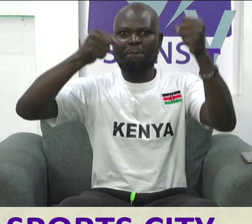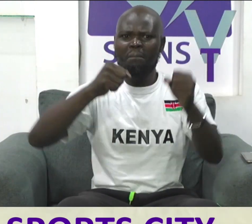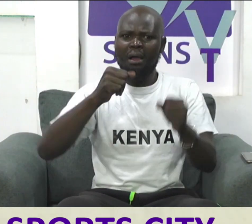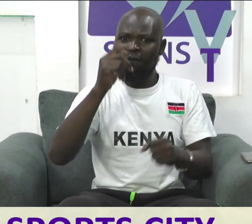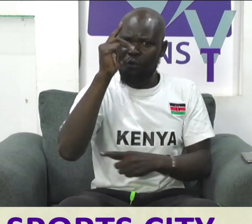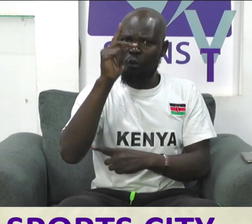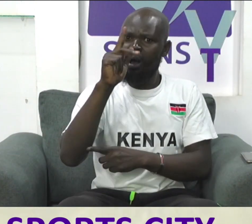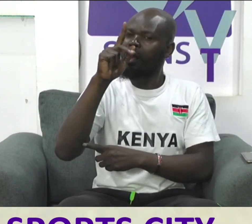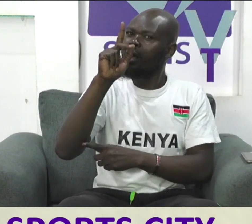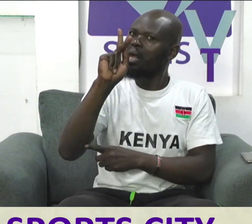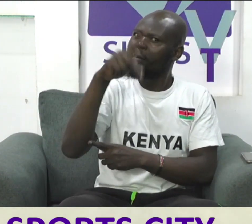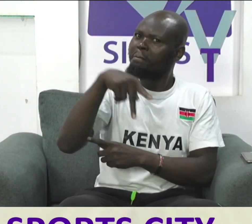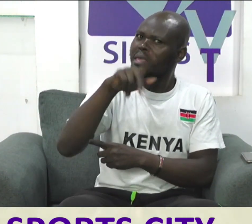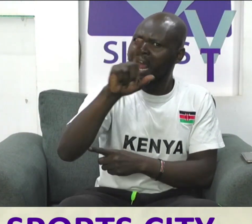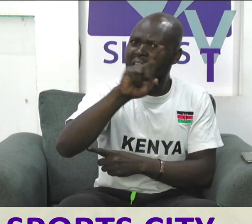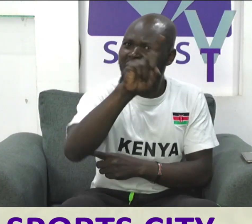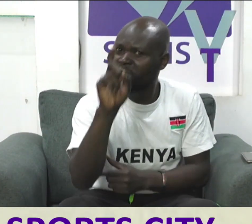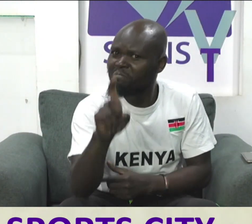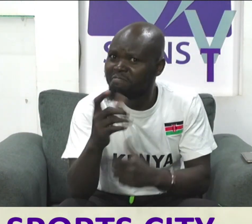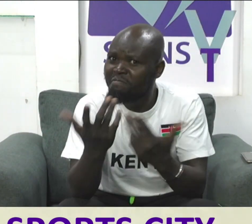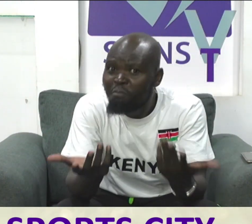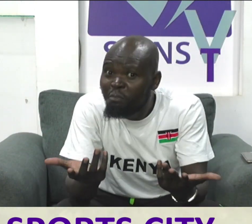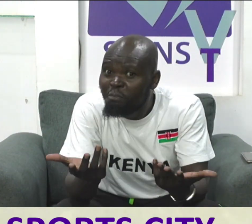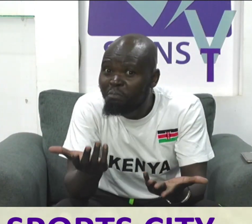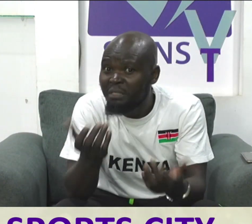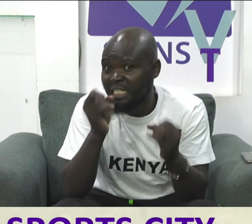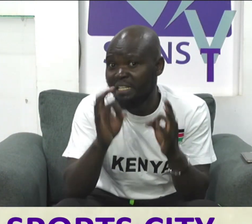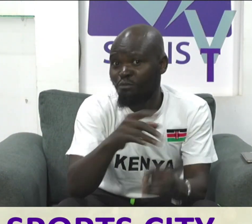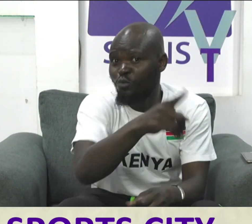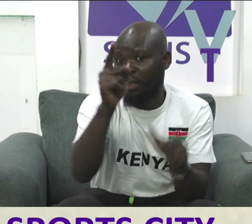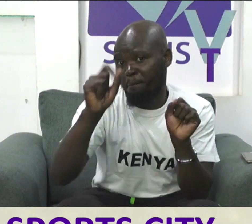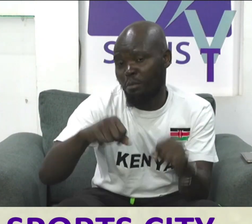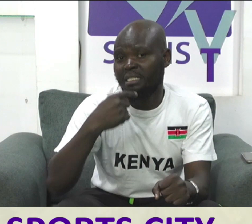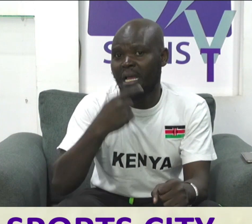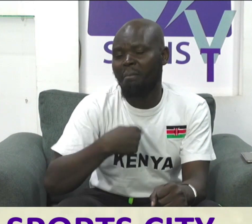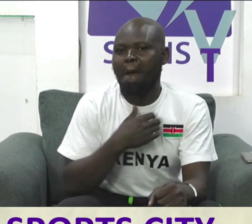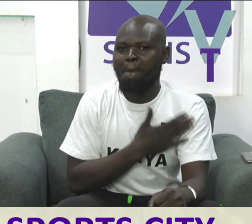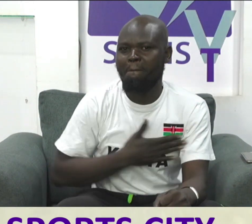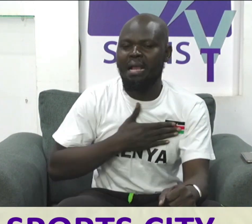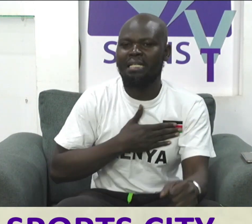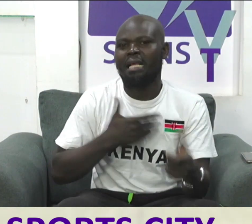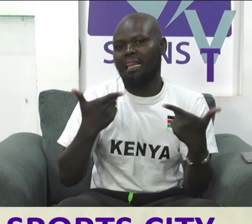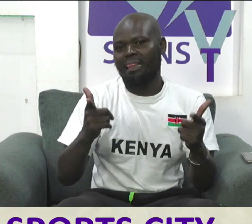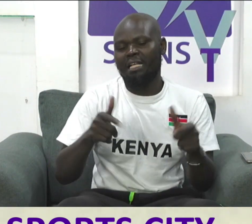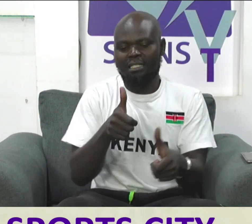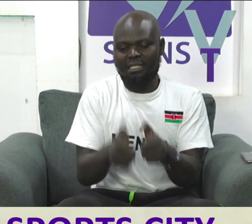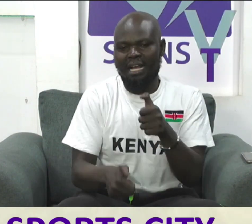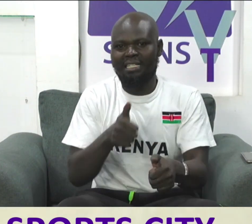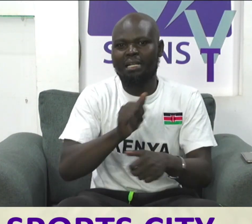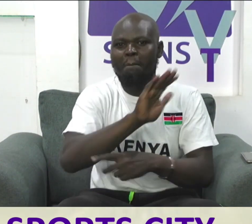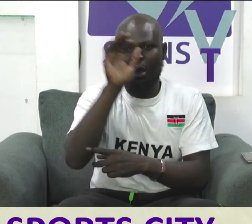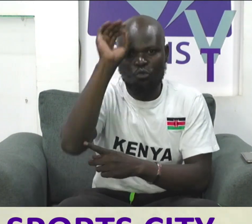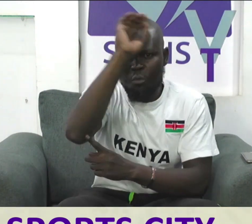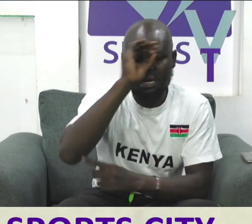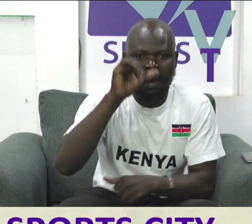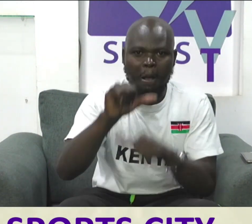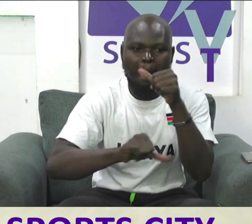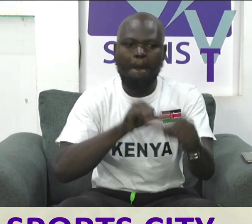future they might take the cup, the KPL Cup. What do you think? So if you agree with my sentiments,